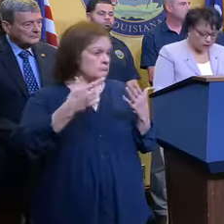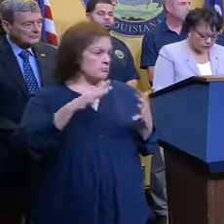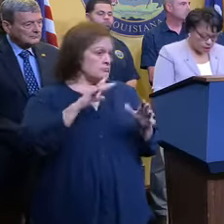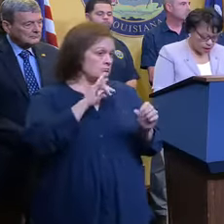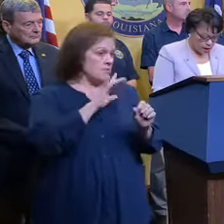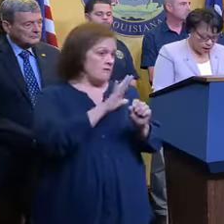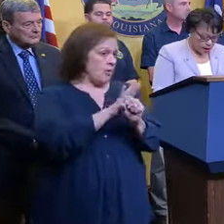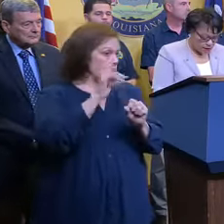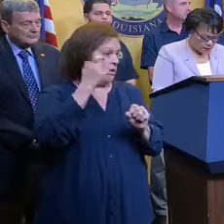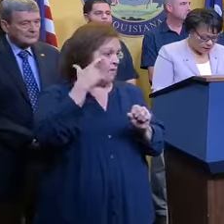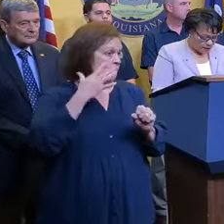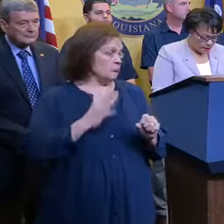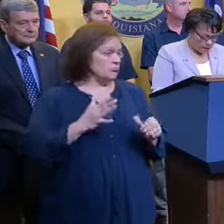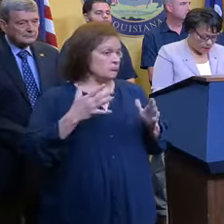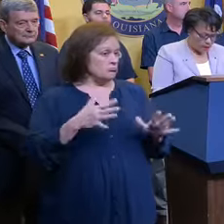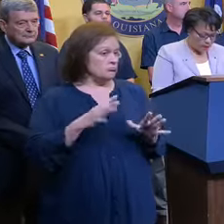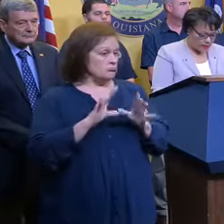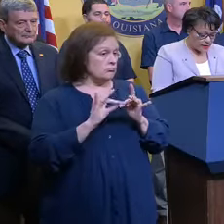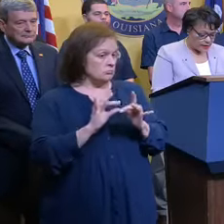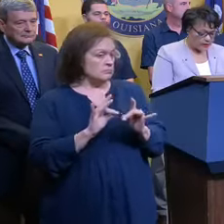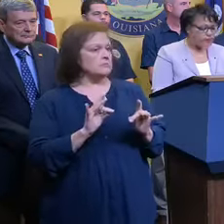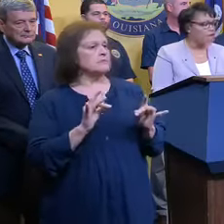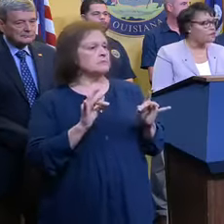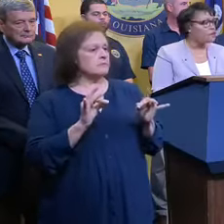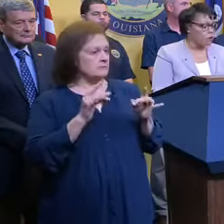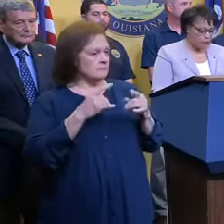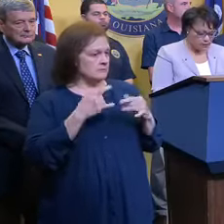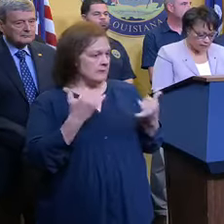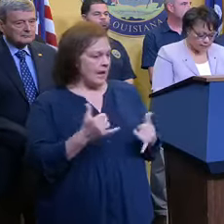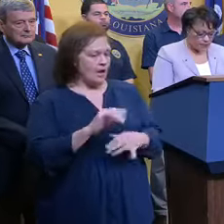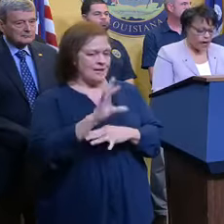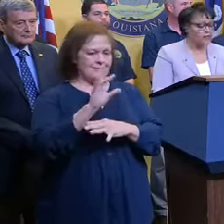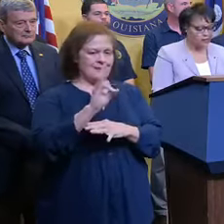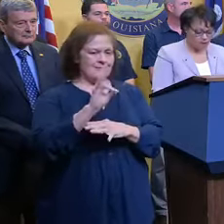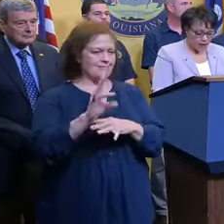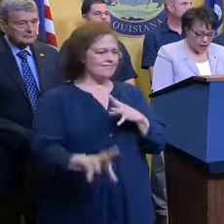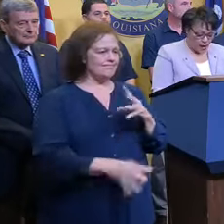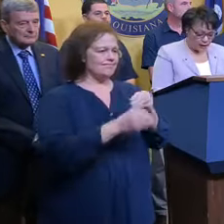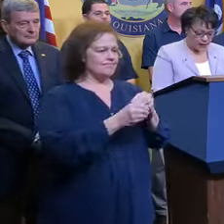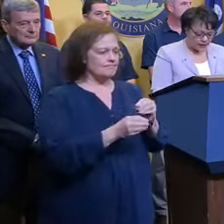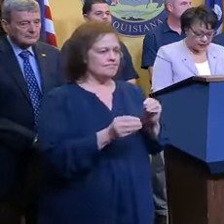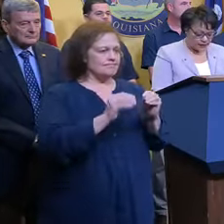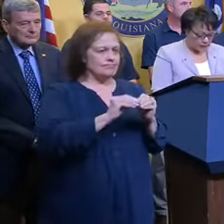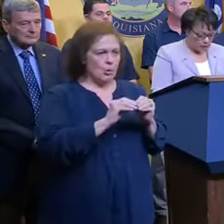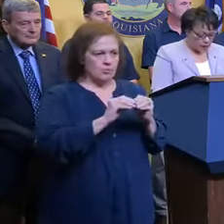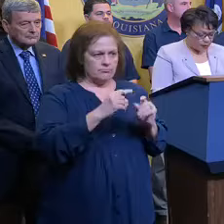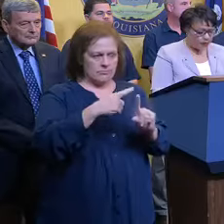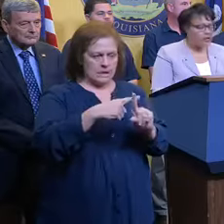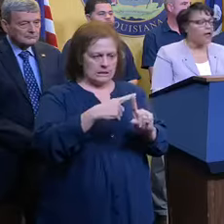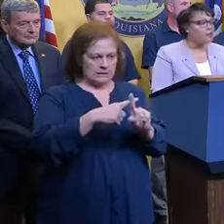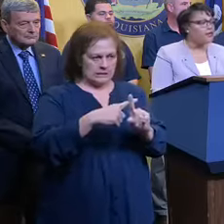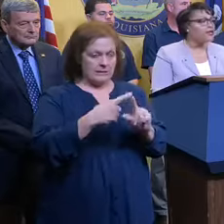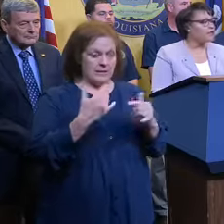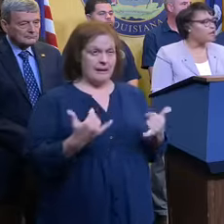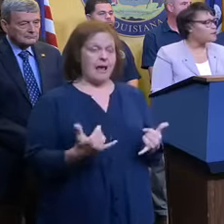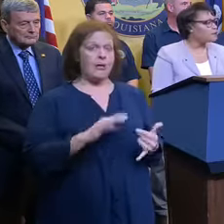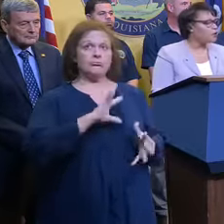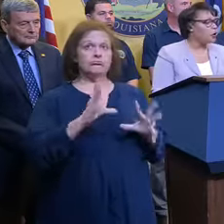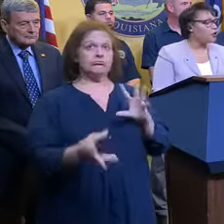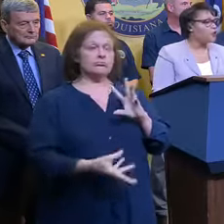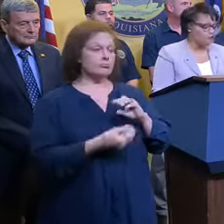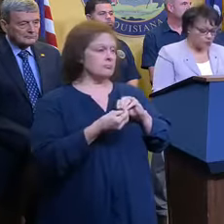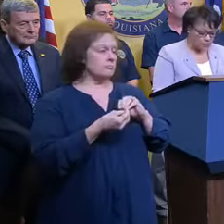our governor, that there are an announced 7 more presumptive positive cases, bringing us